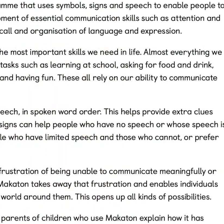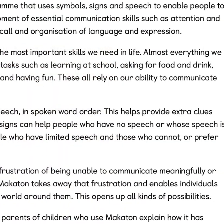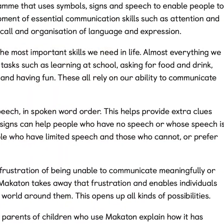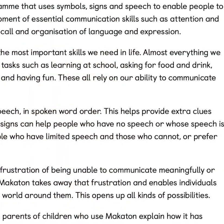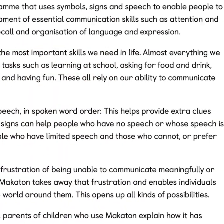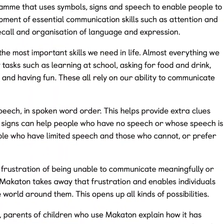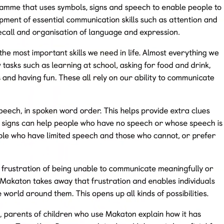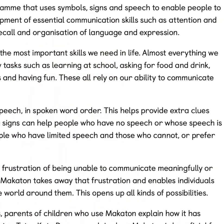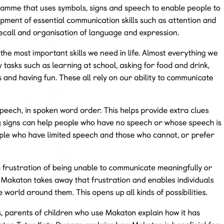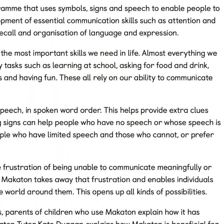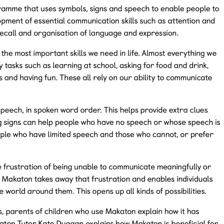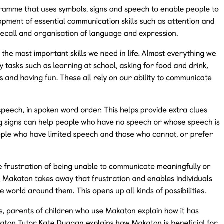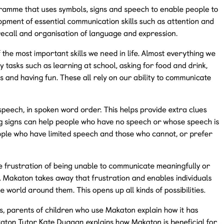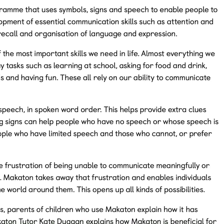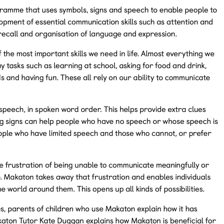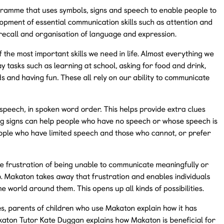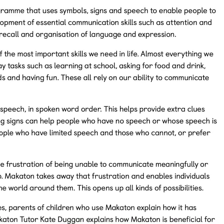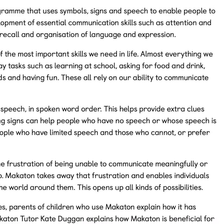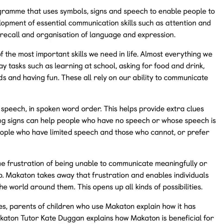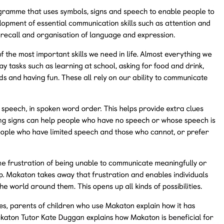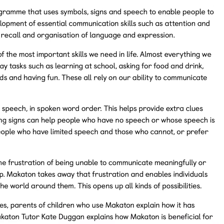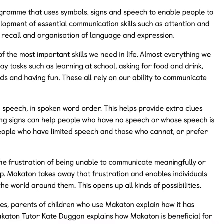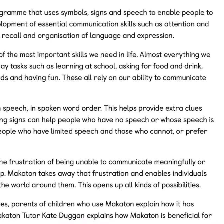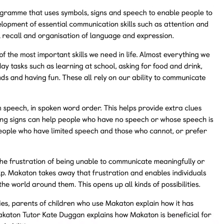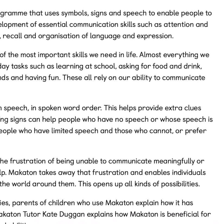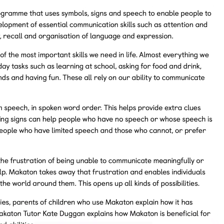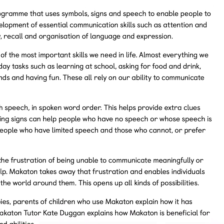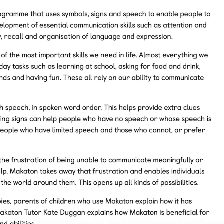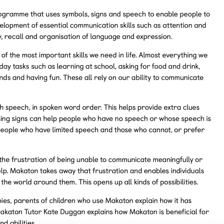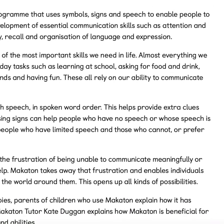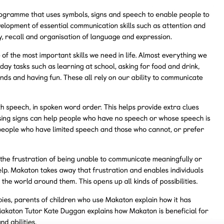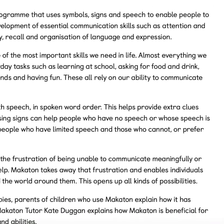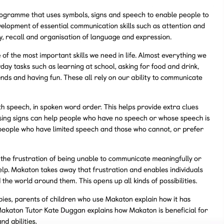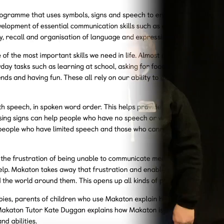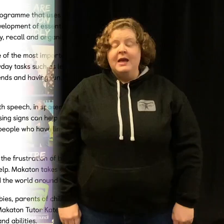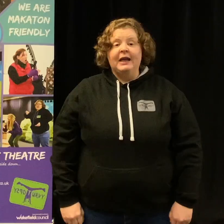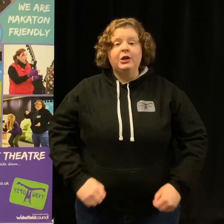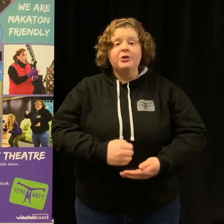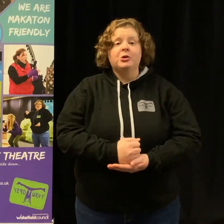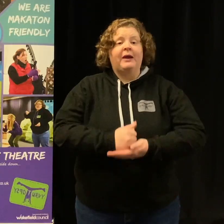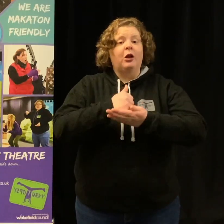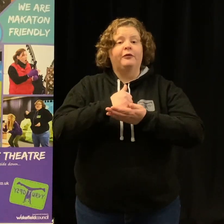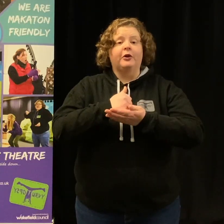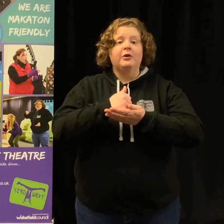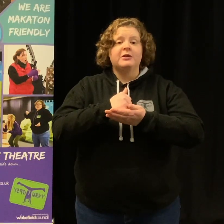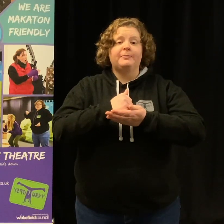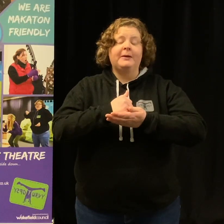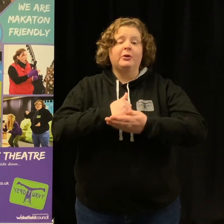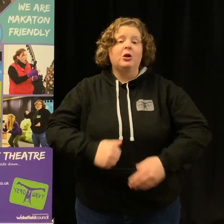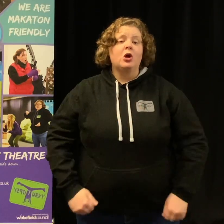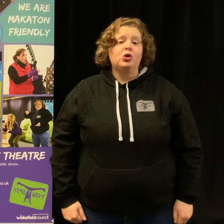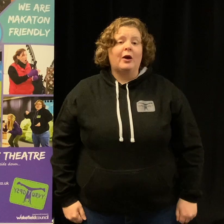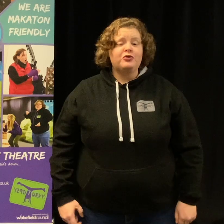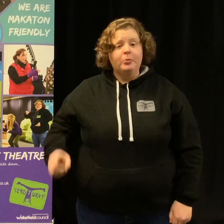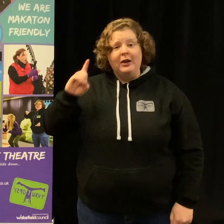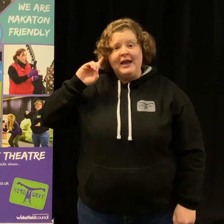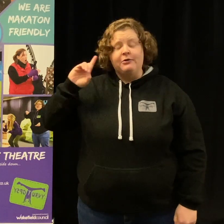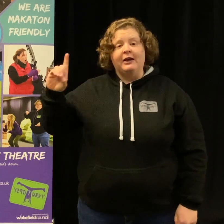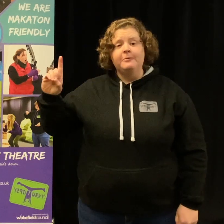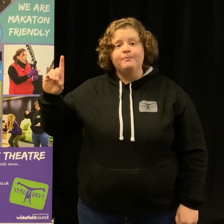Makaton can help people who are struggling with the spoken word. It can also be helpful to people who have trouble hearing